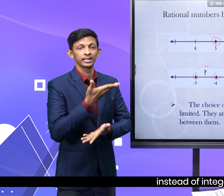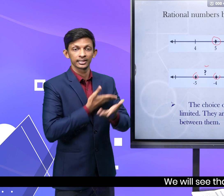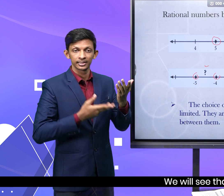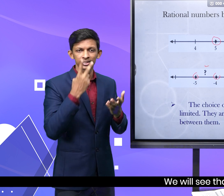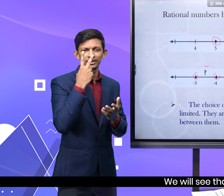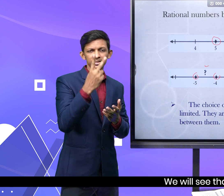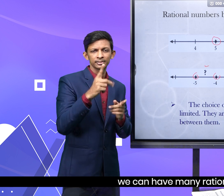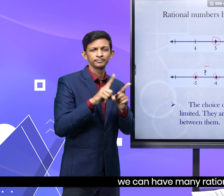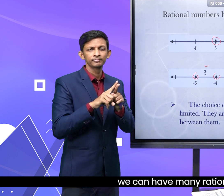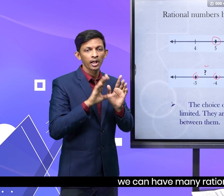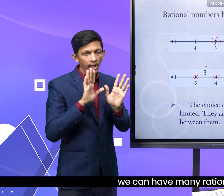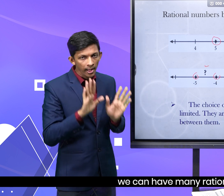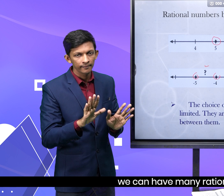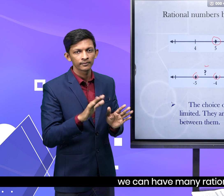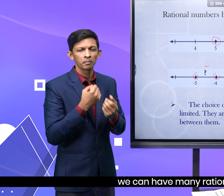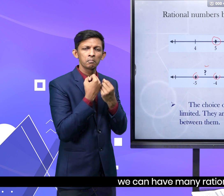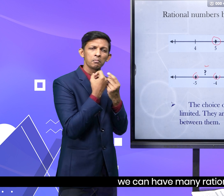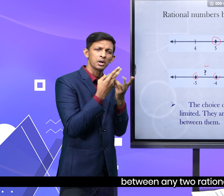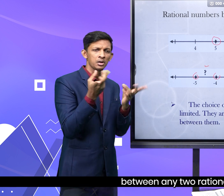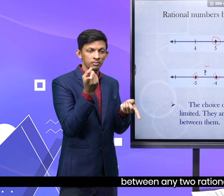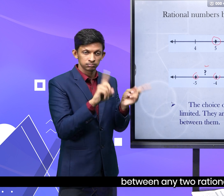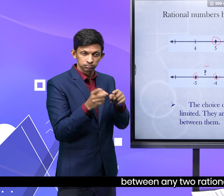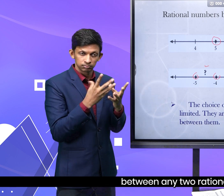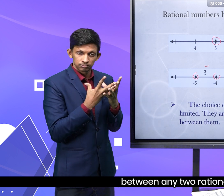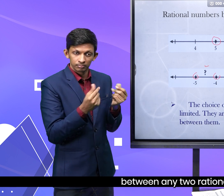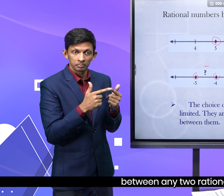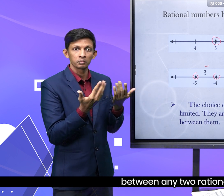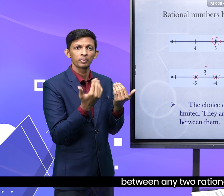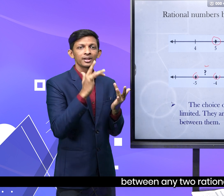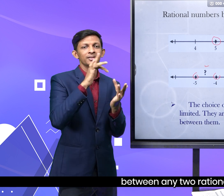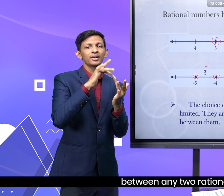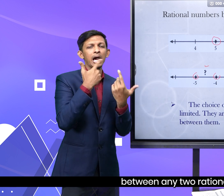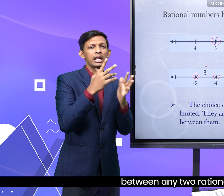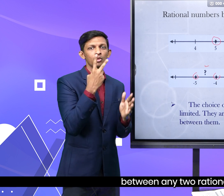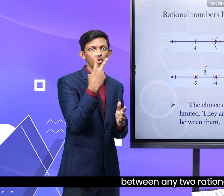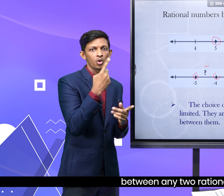We will see that we can have many rational numbers between any two rational numbers.